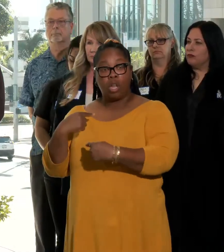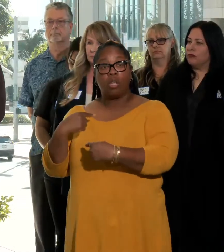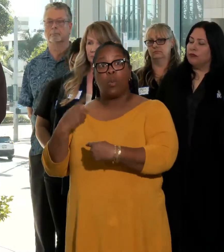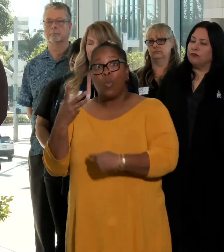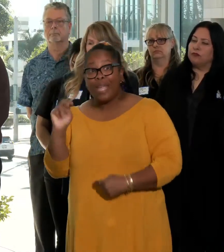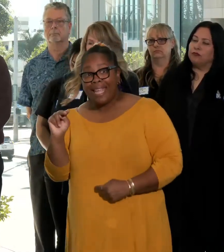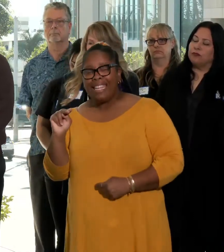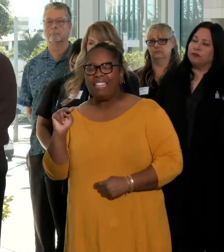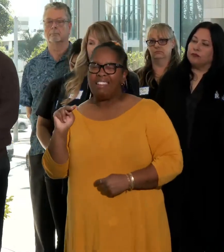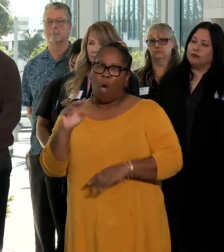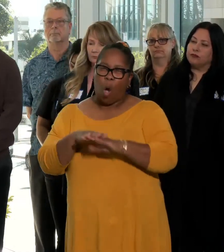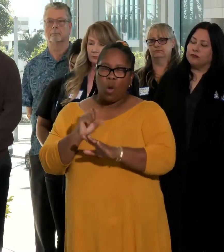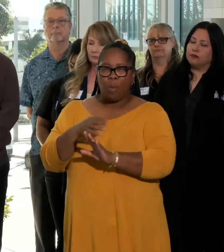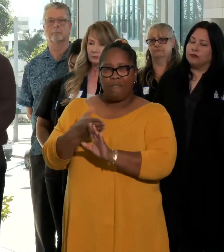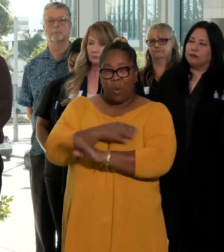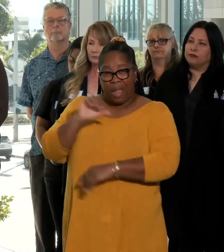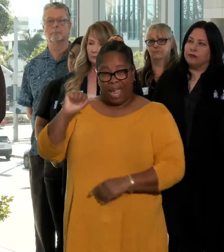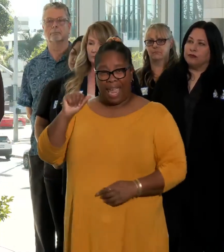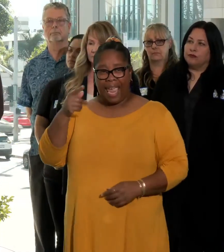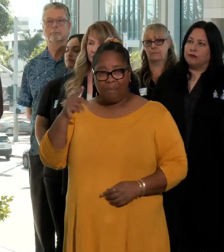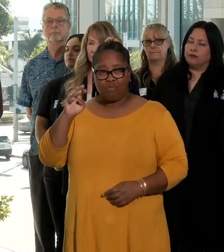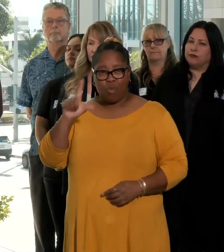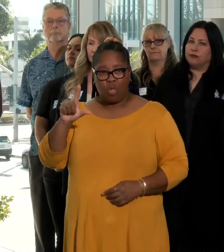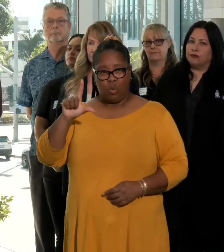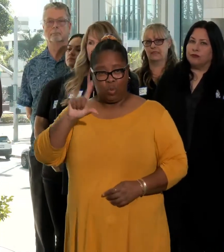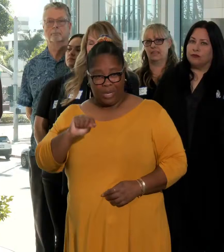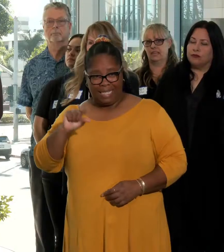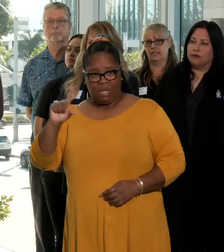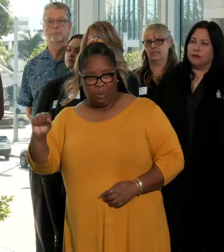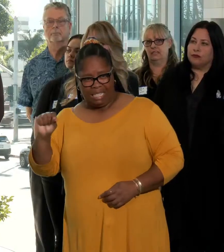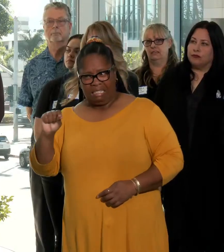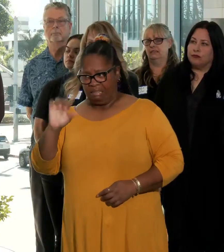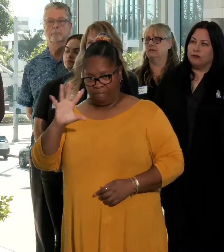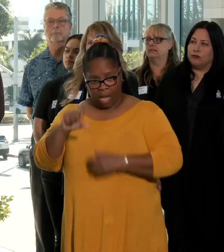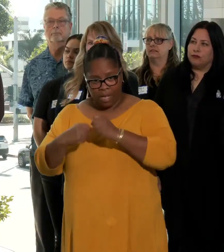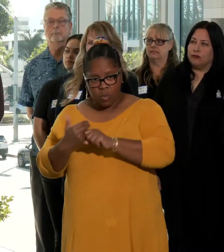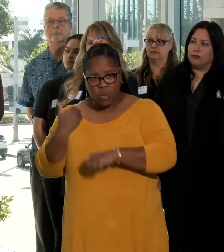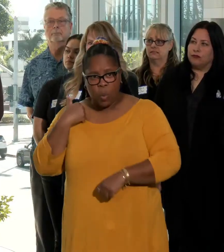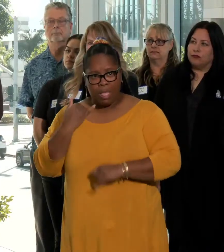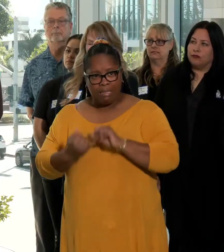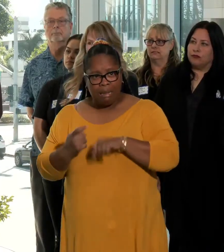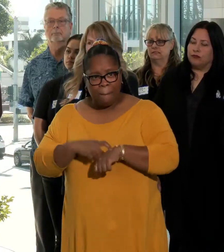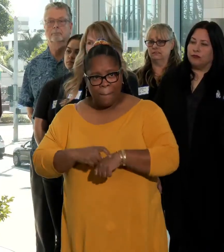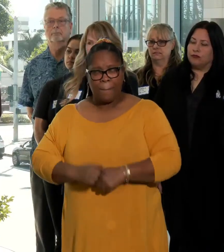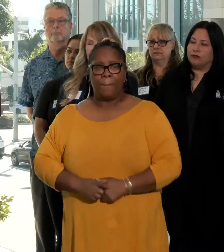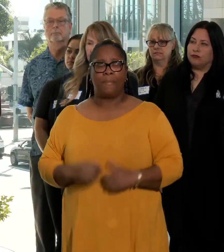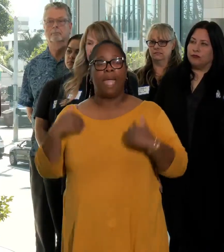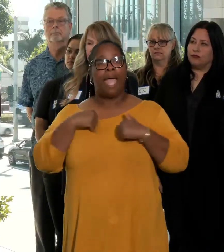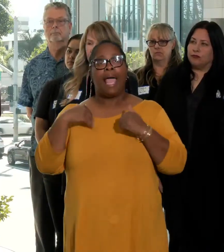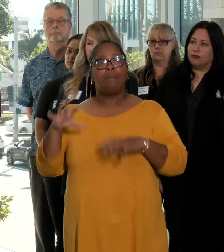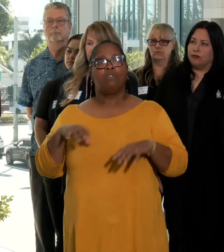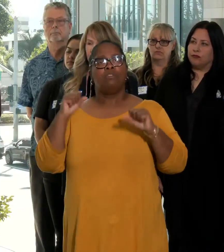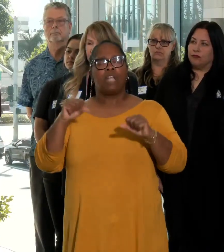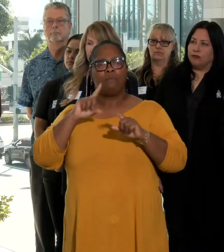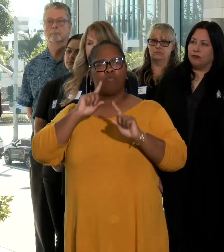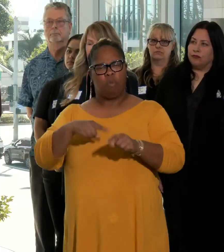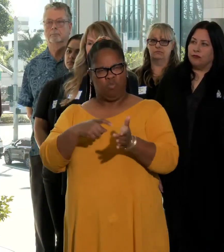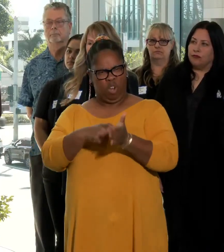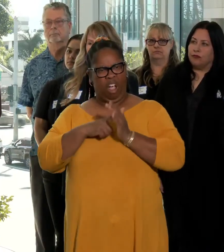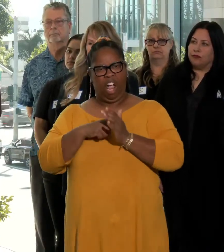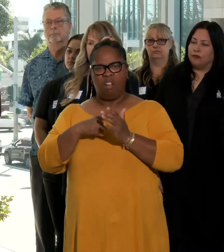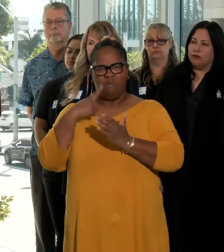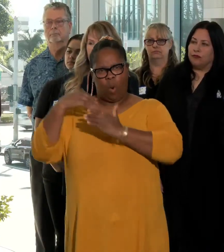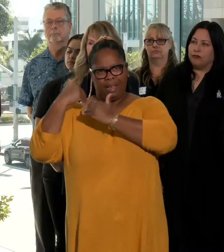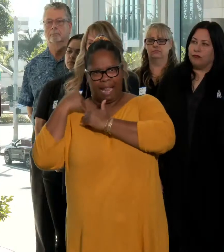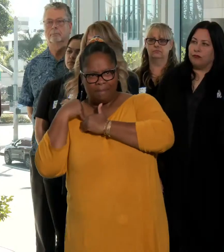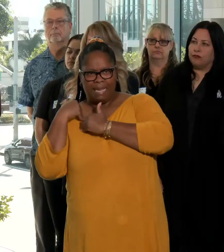April 2020, nearly 5 years ago. Animal adoption reports are an accountability measure required by the city to